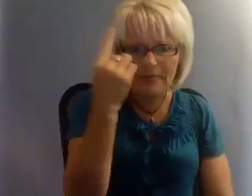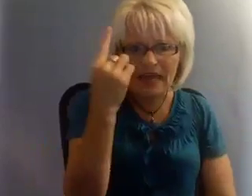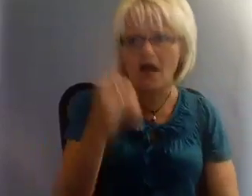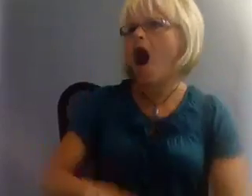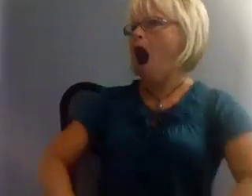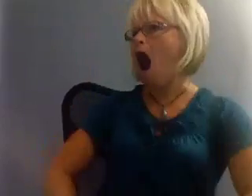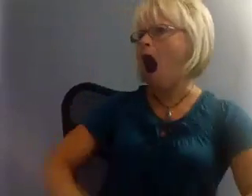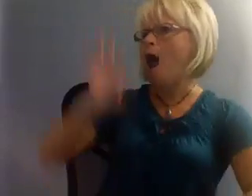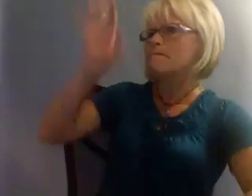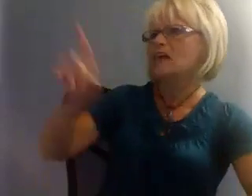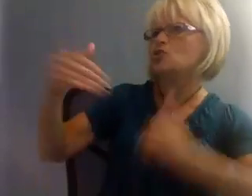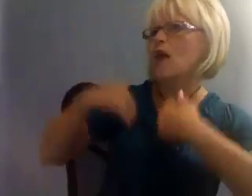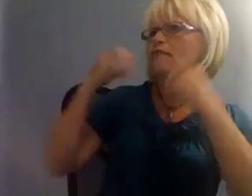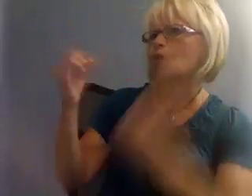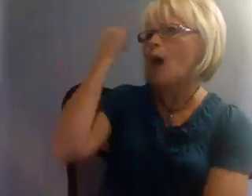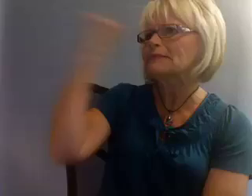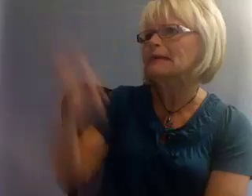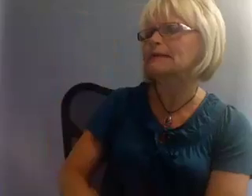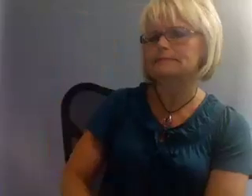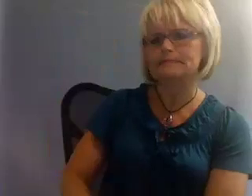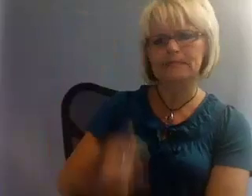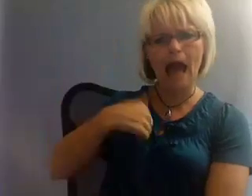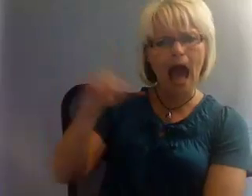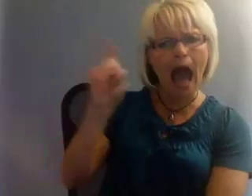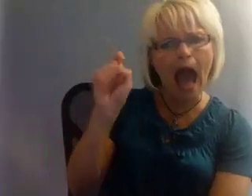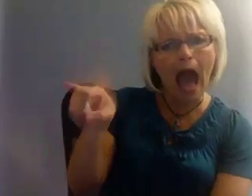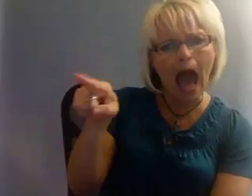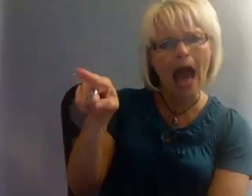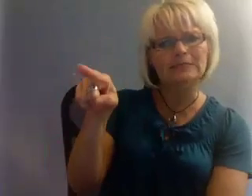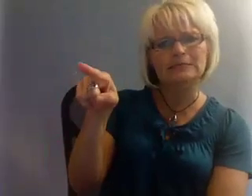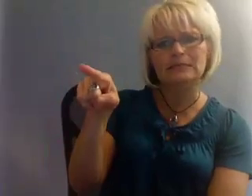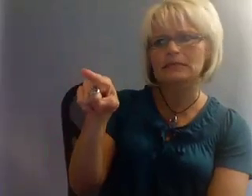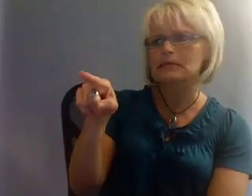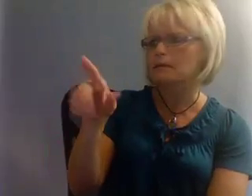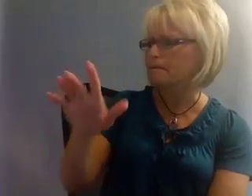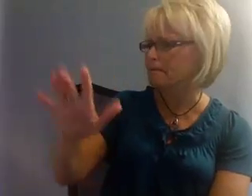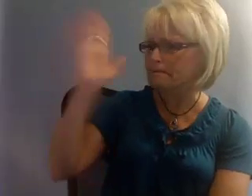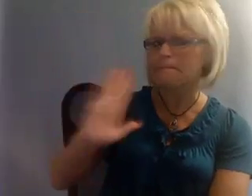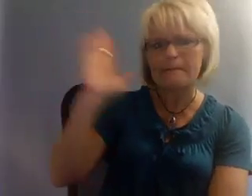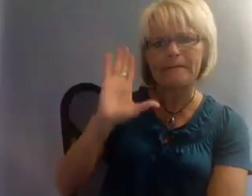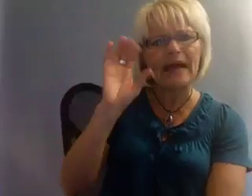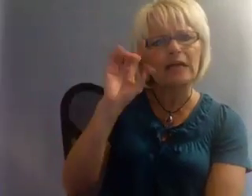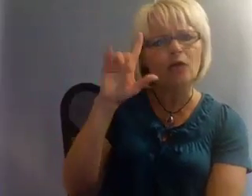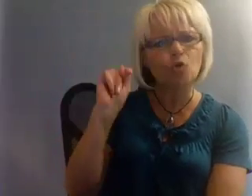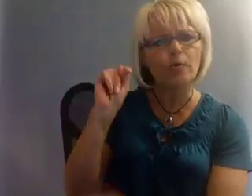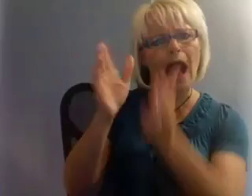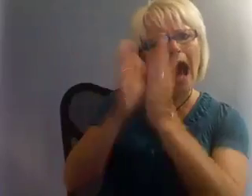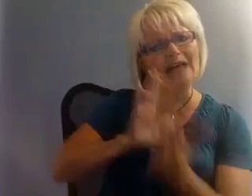She says, I asked that man to paint the ceiling. That was back in October. It's March. He